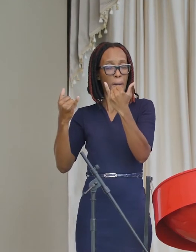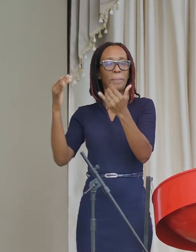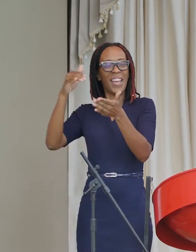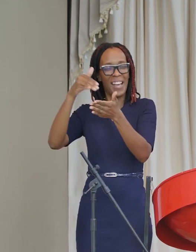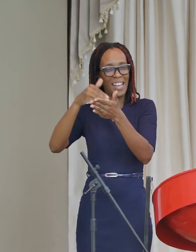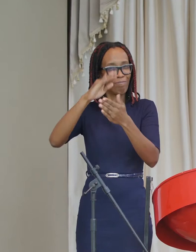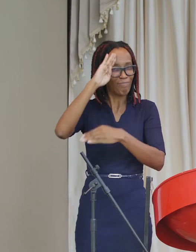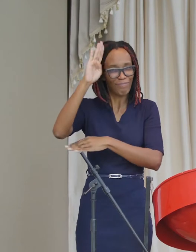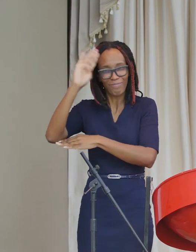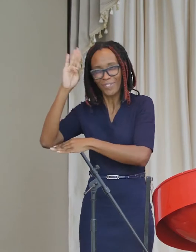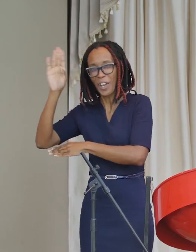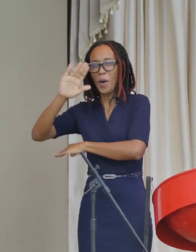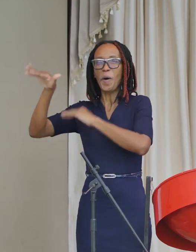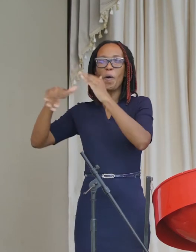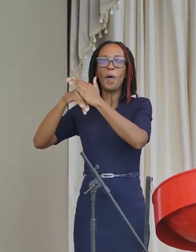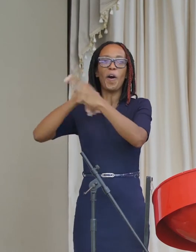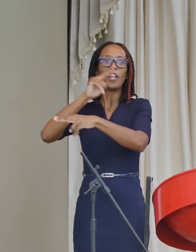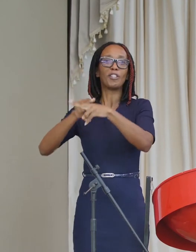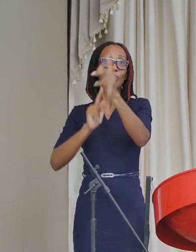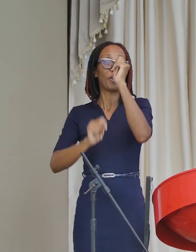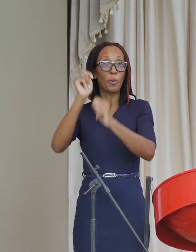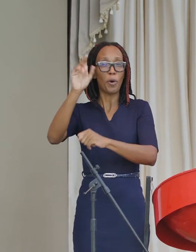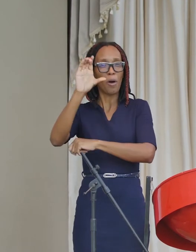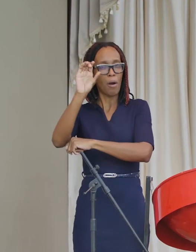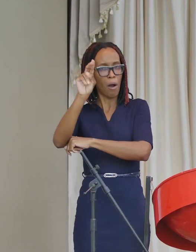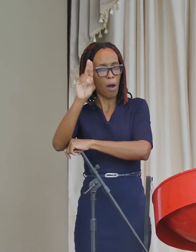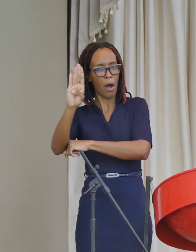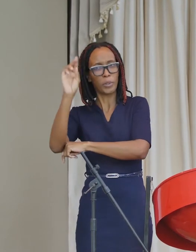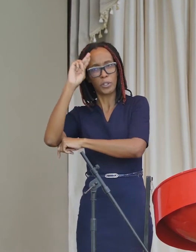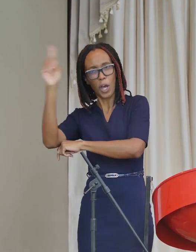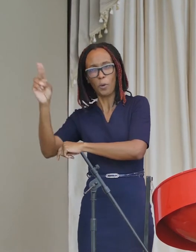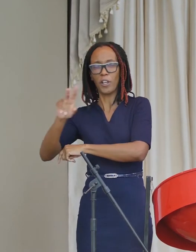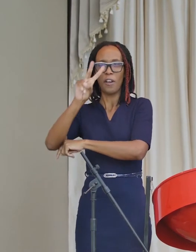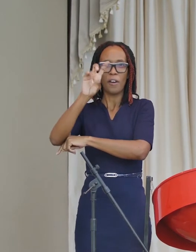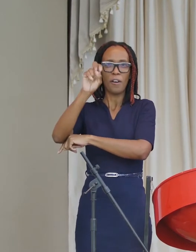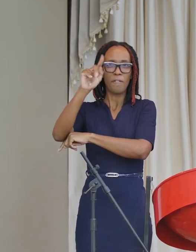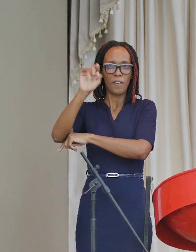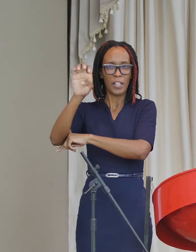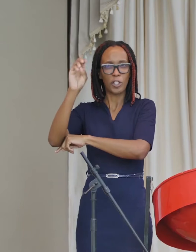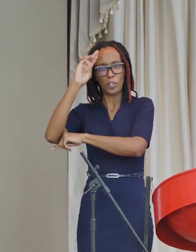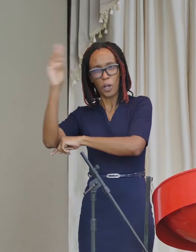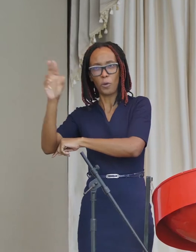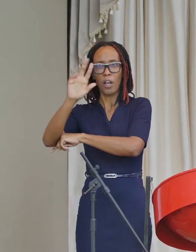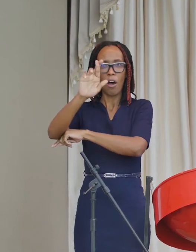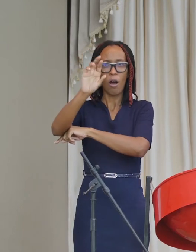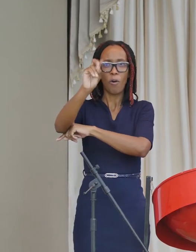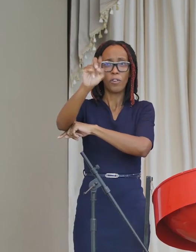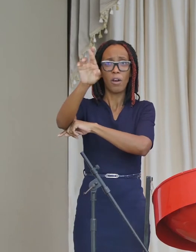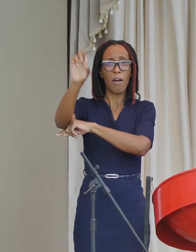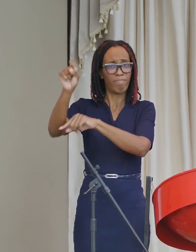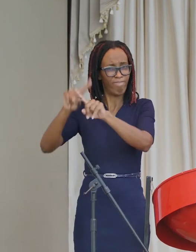again to the national community, the Cubs, Scouts, Ranger Scouts, Rovers, and all those who are